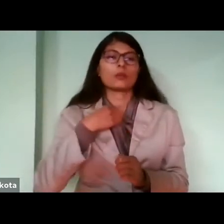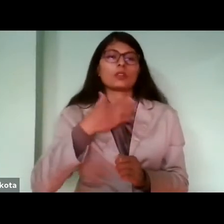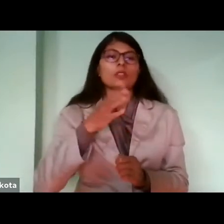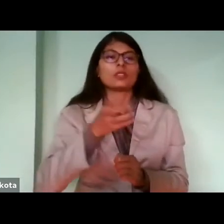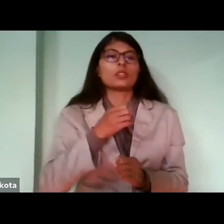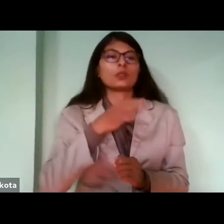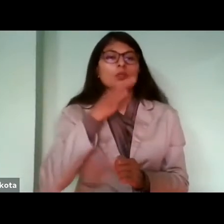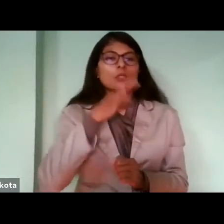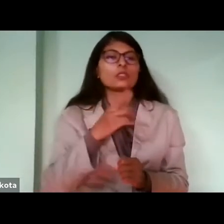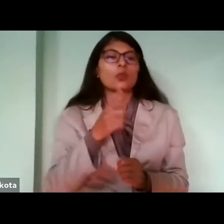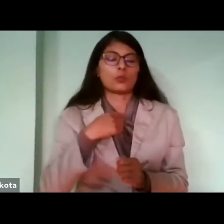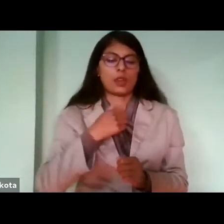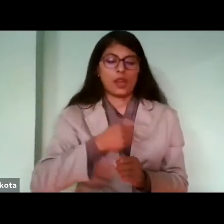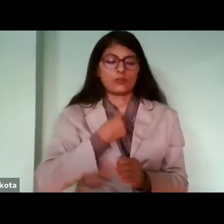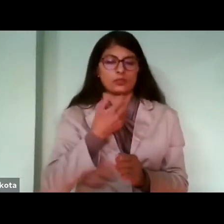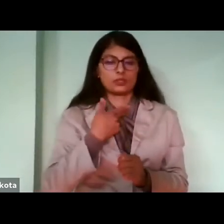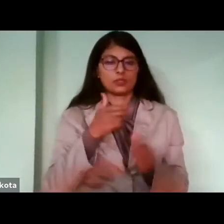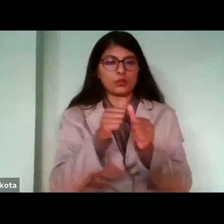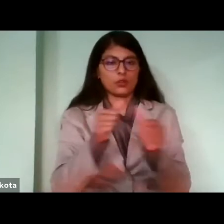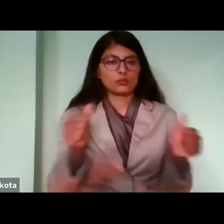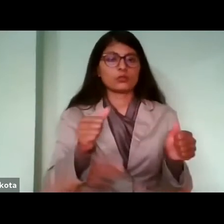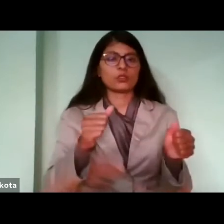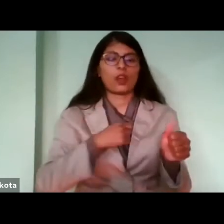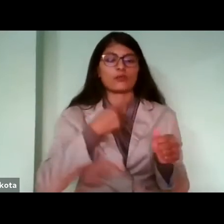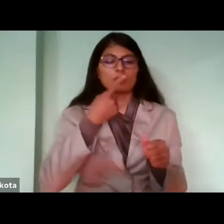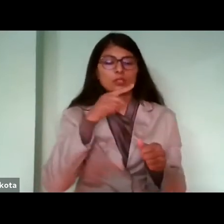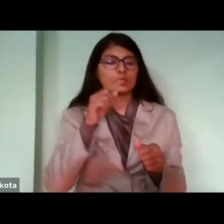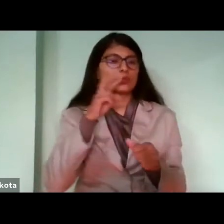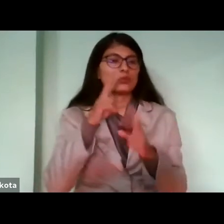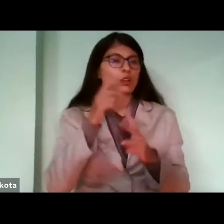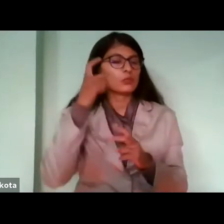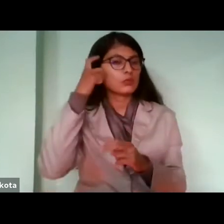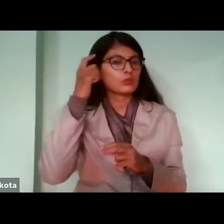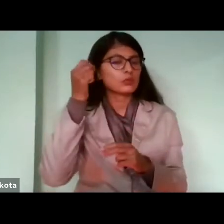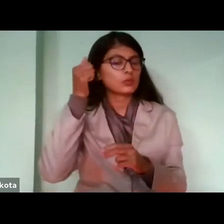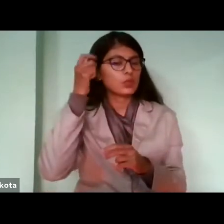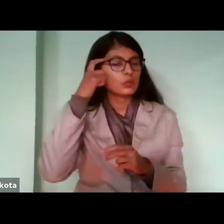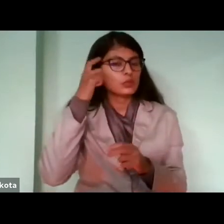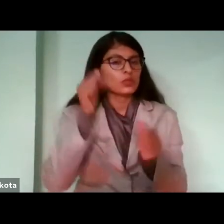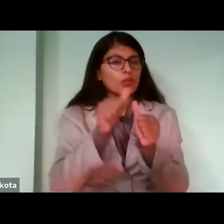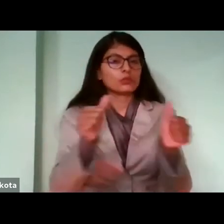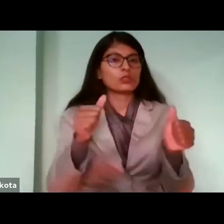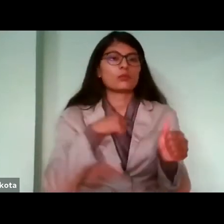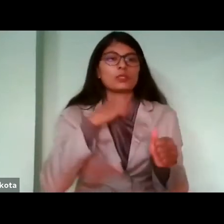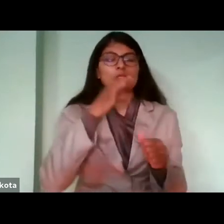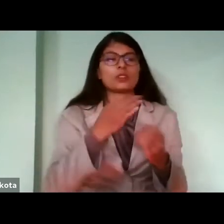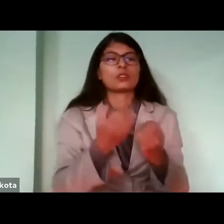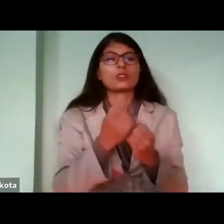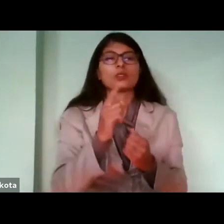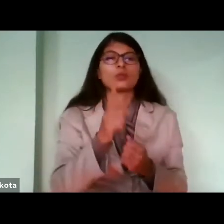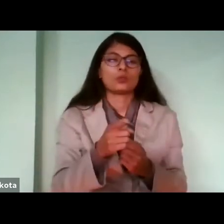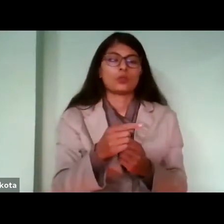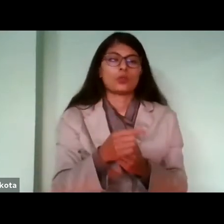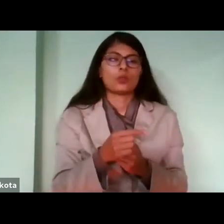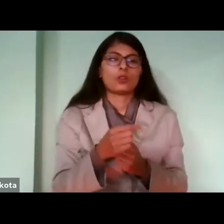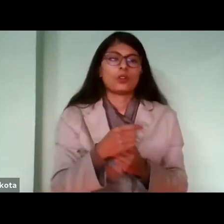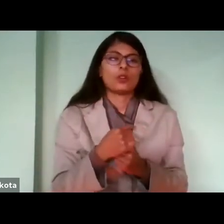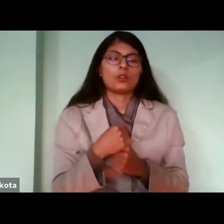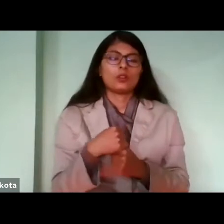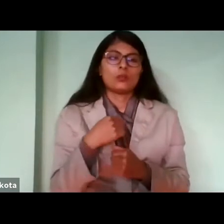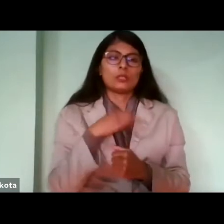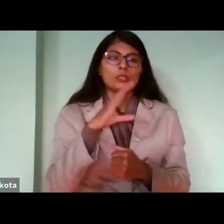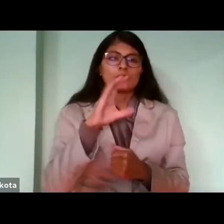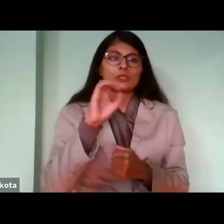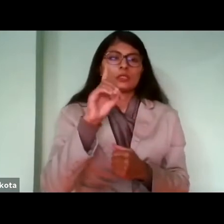family, as every woman should be able to do. I find it really incredible that